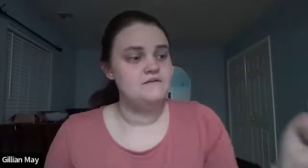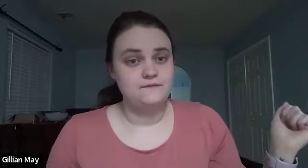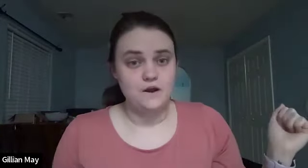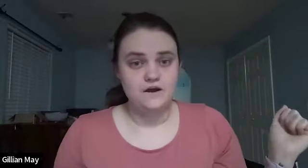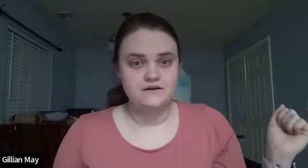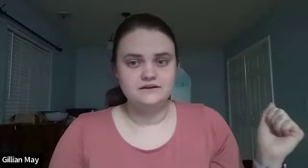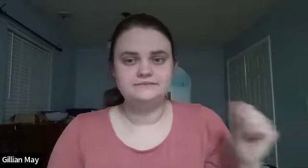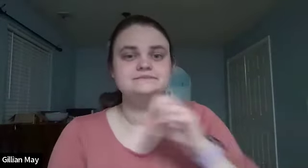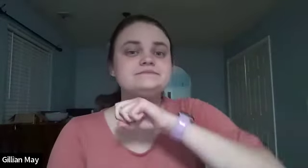Frog,